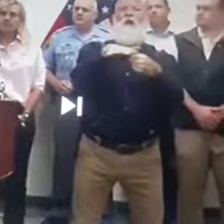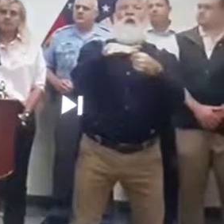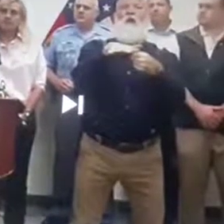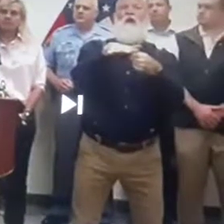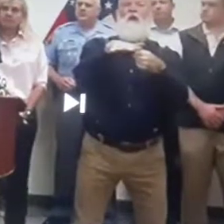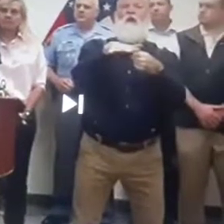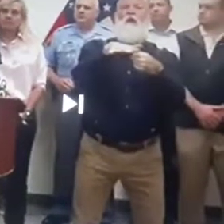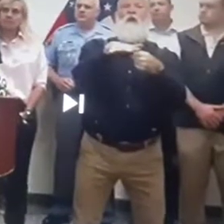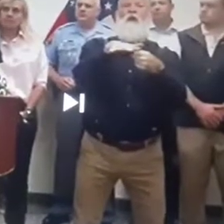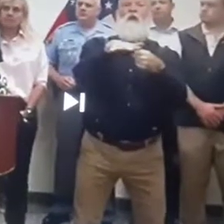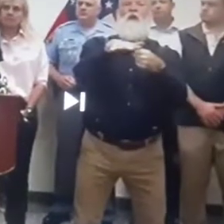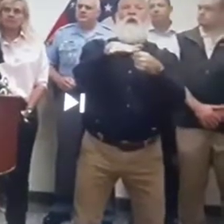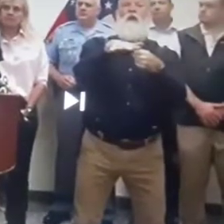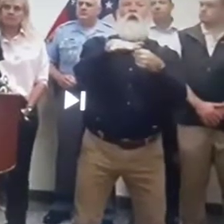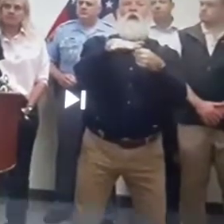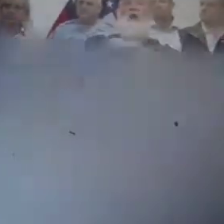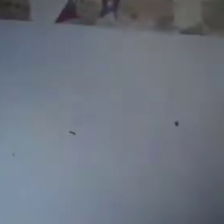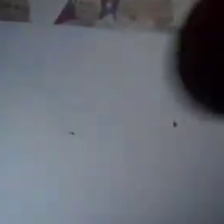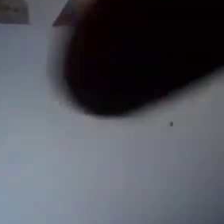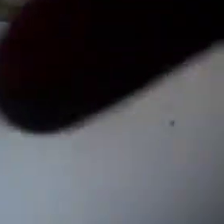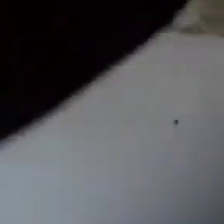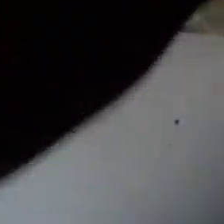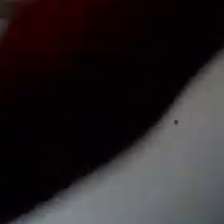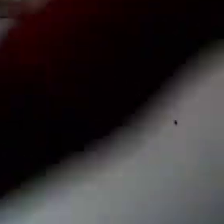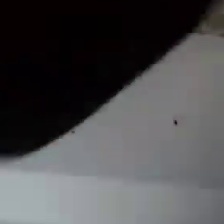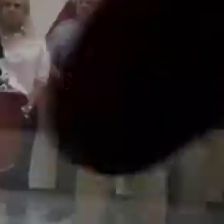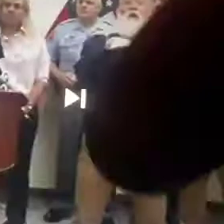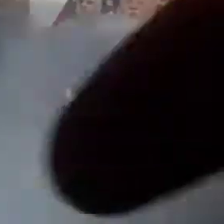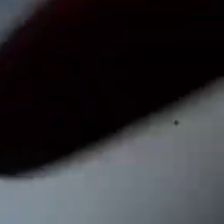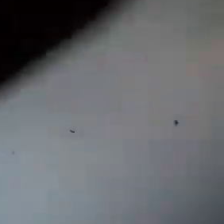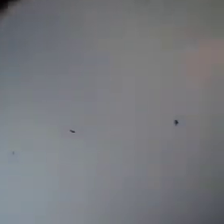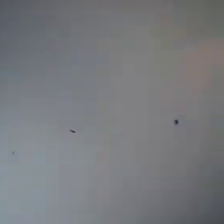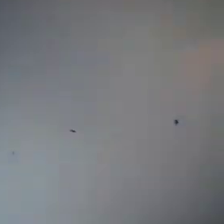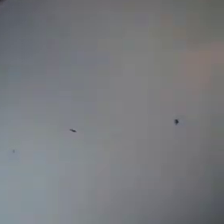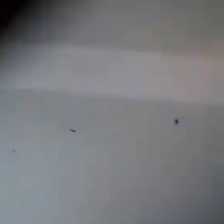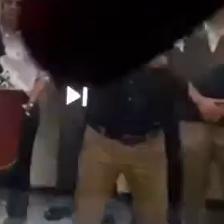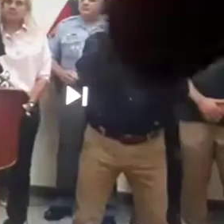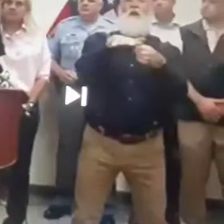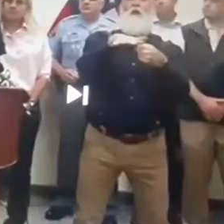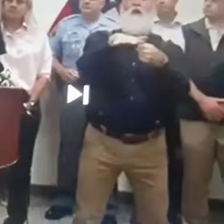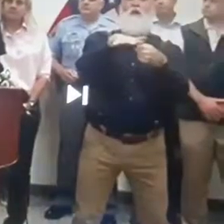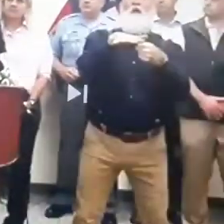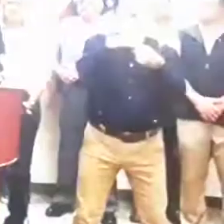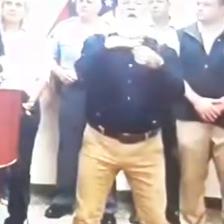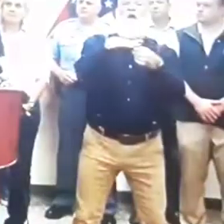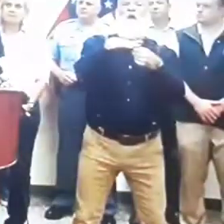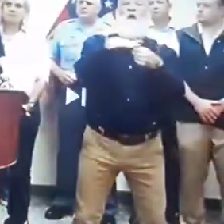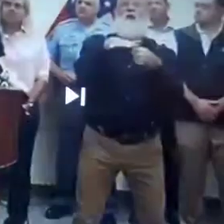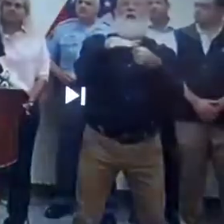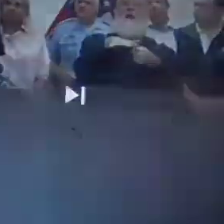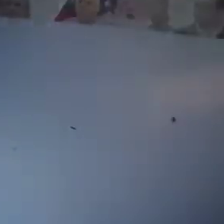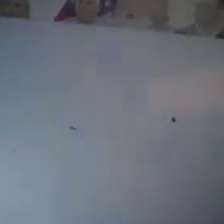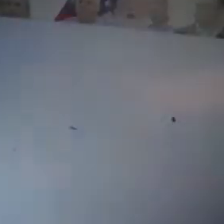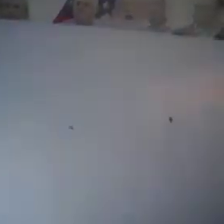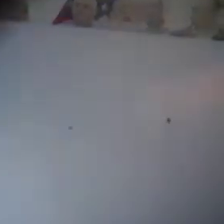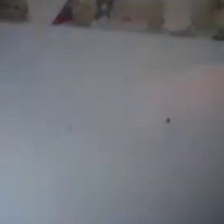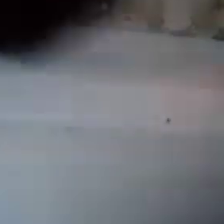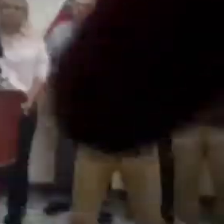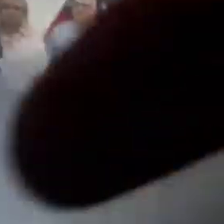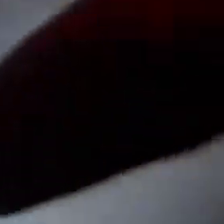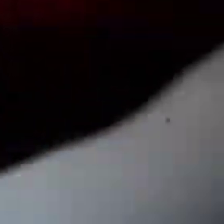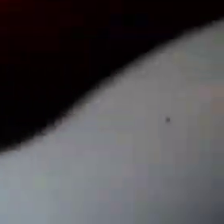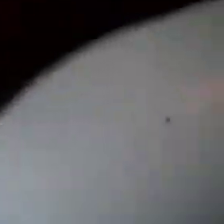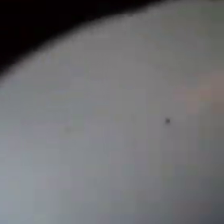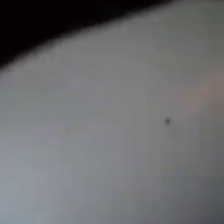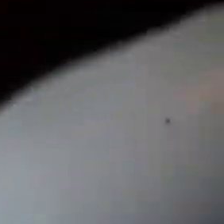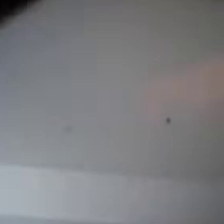rewind it one more time, and I'm actually going to slow it down just a notch, so that you can really grasp